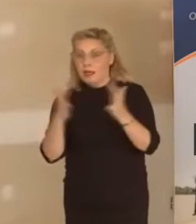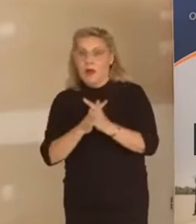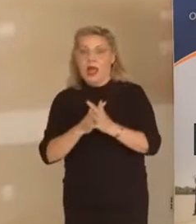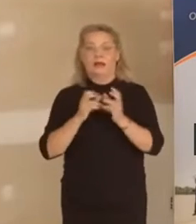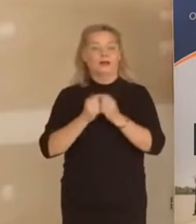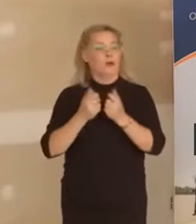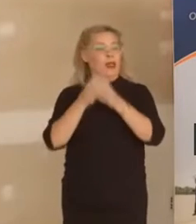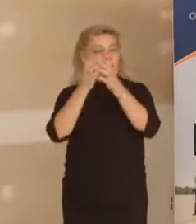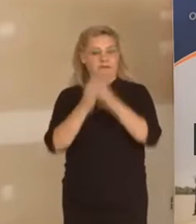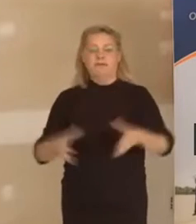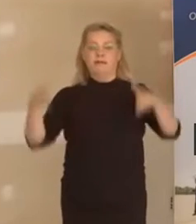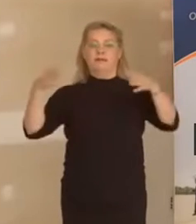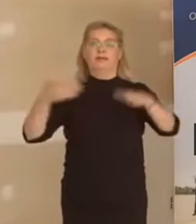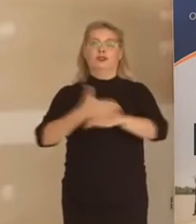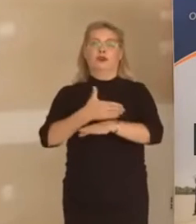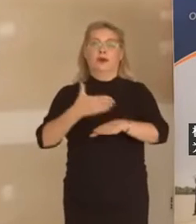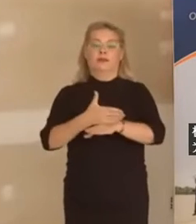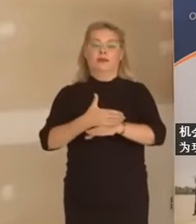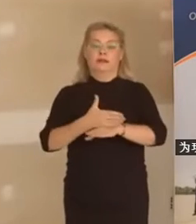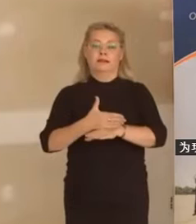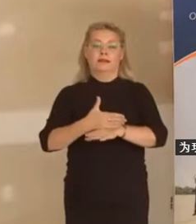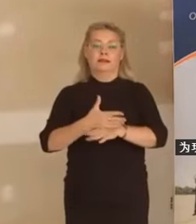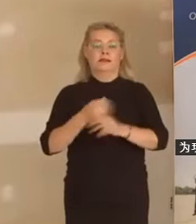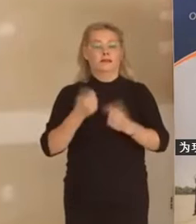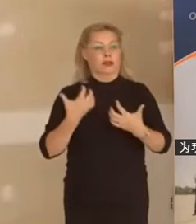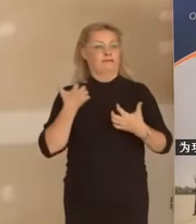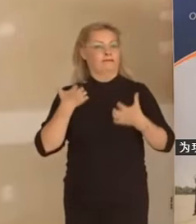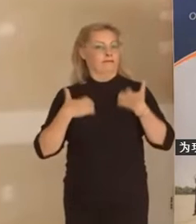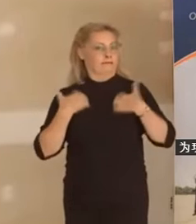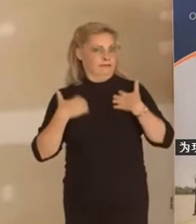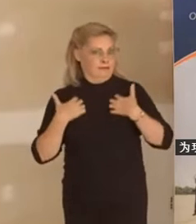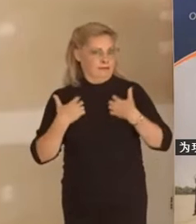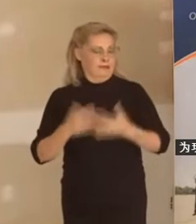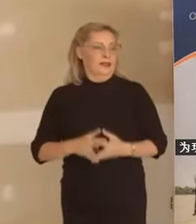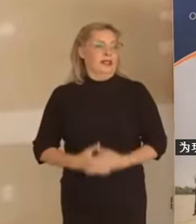and prosperity for now and for decades to come.